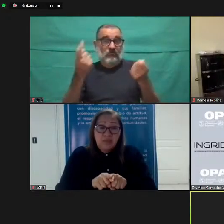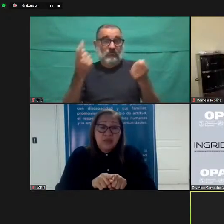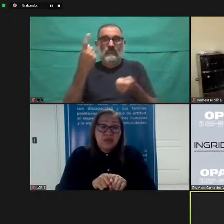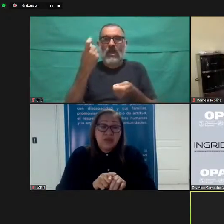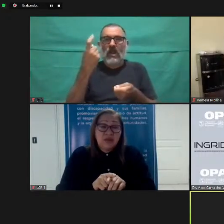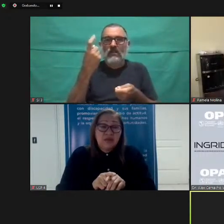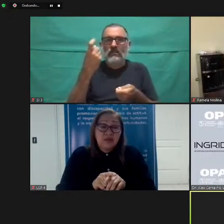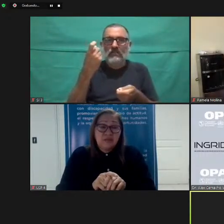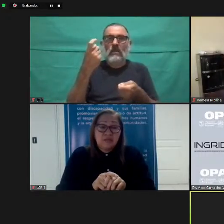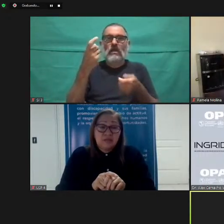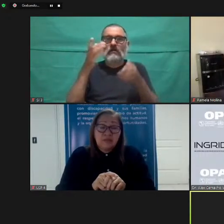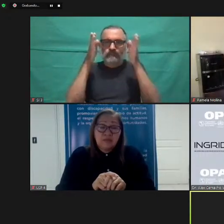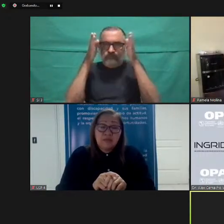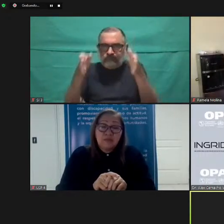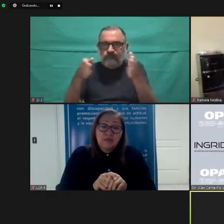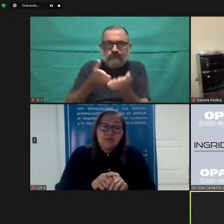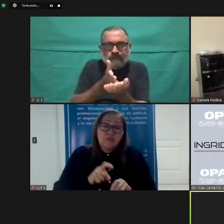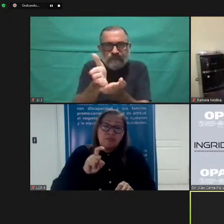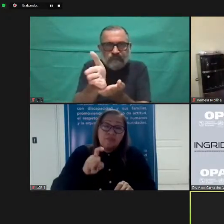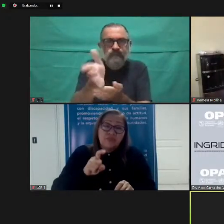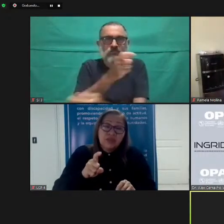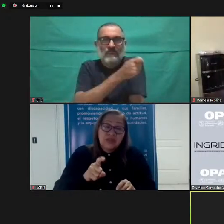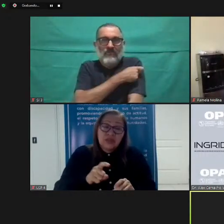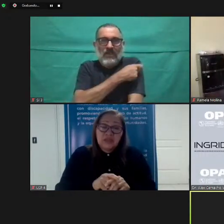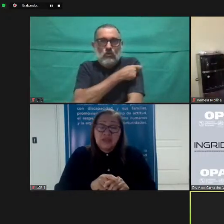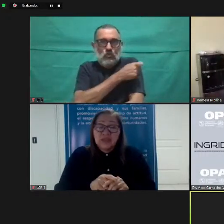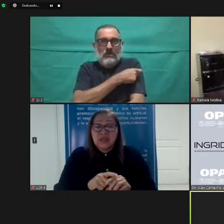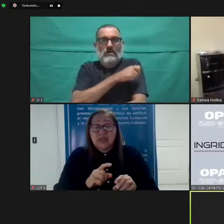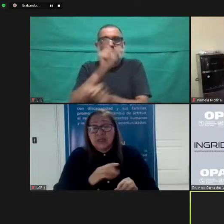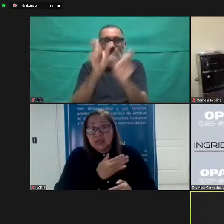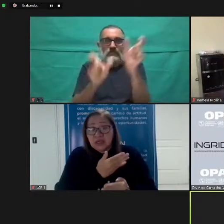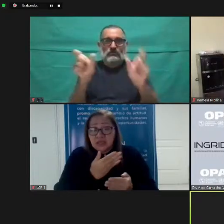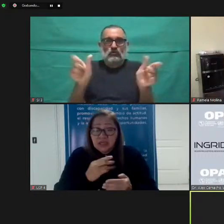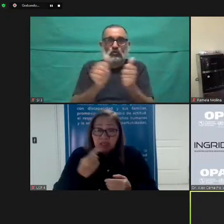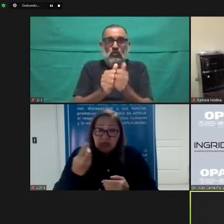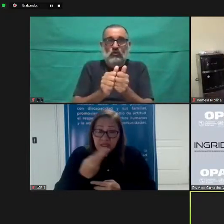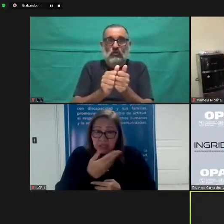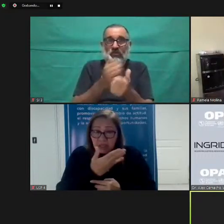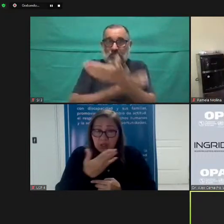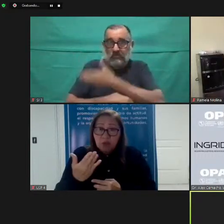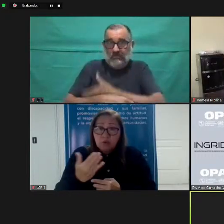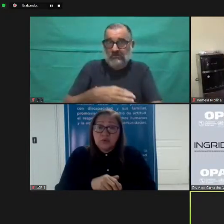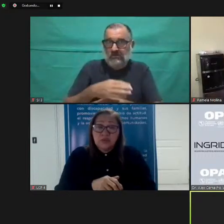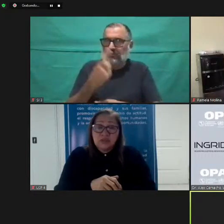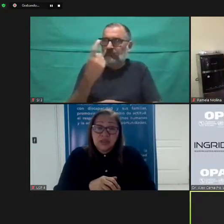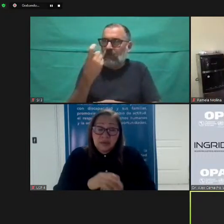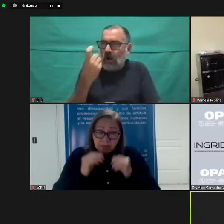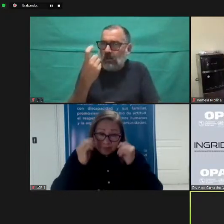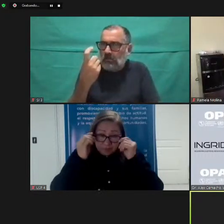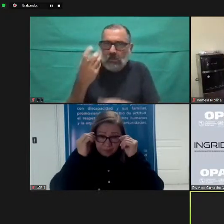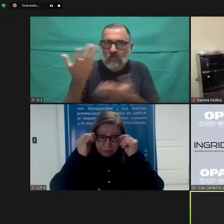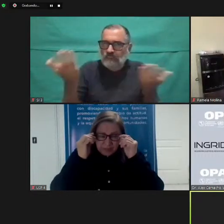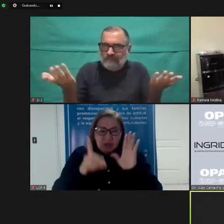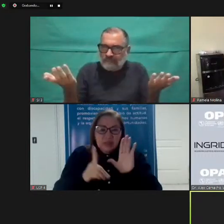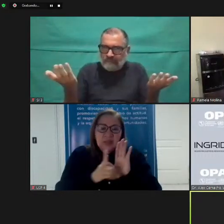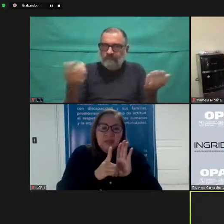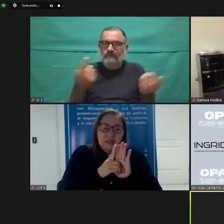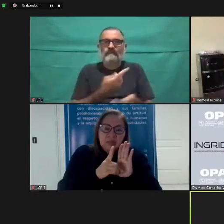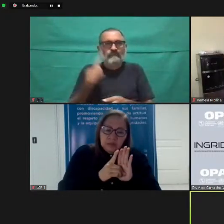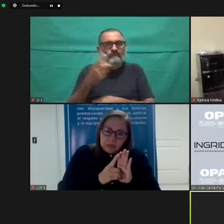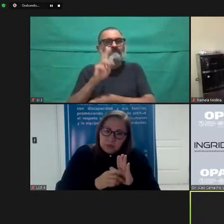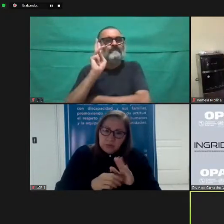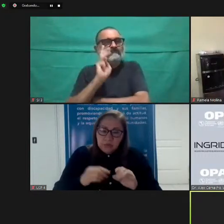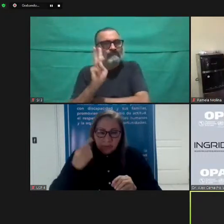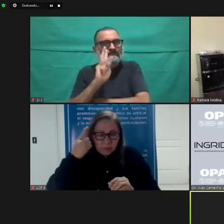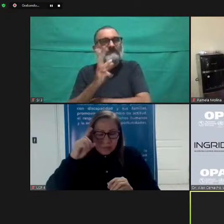as we have seen in the other presentations that they had to be prioritized based on the multiple recommendations made from the